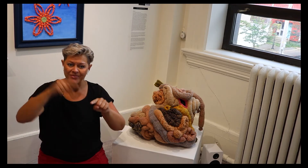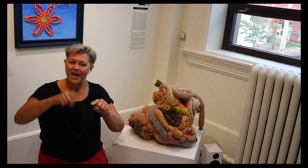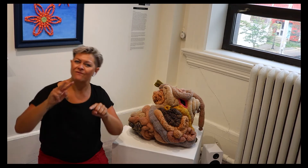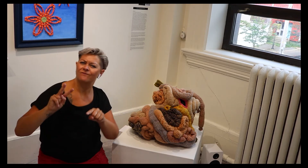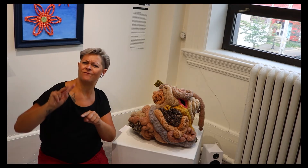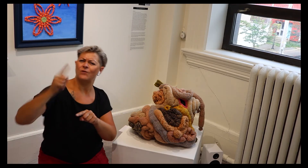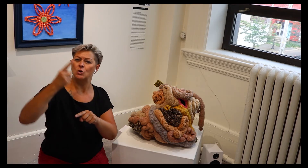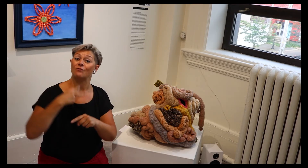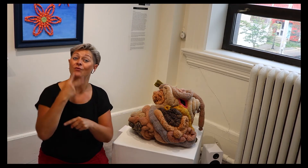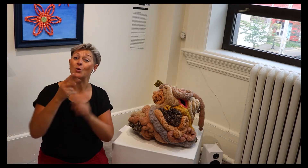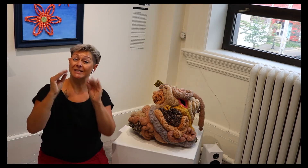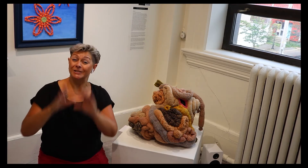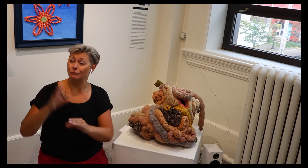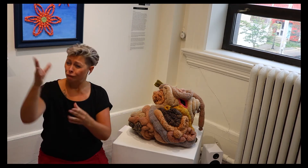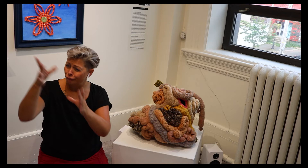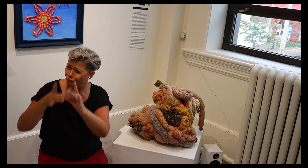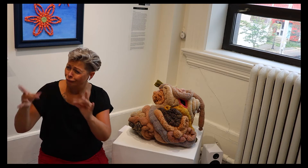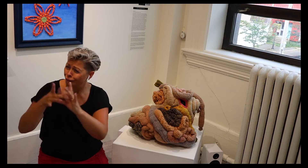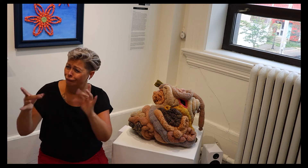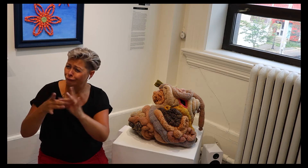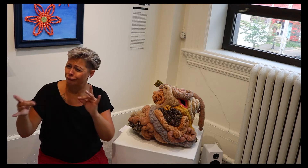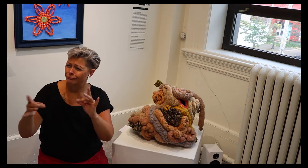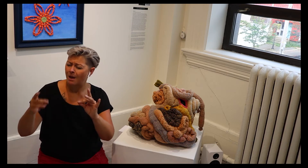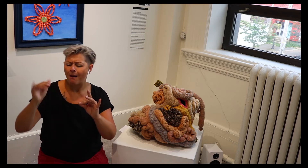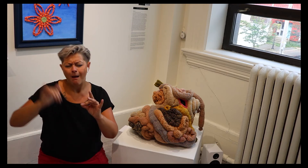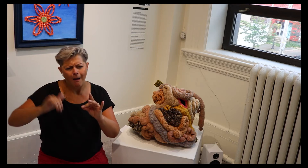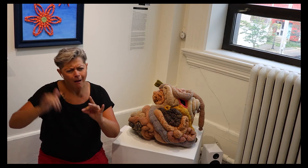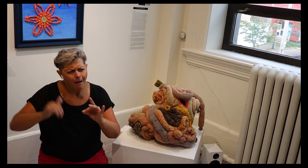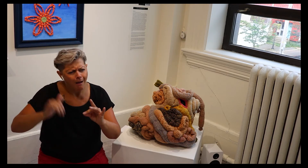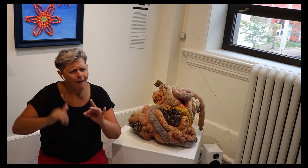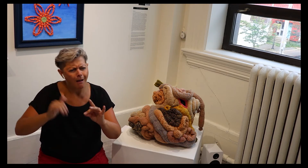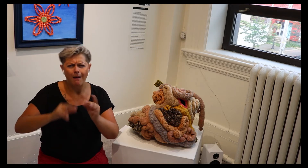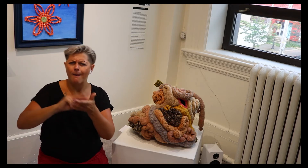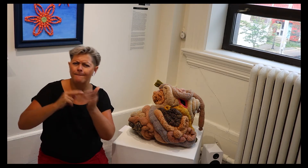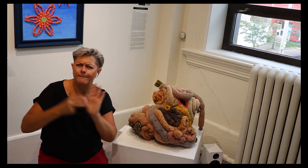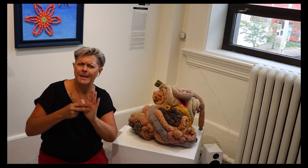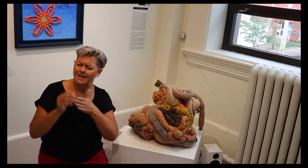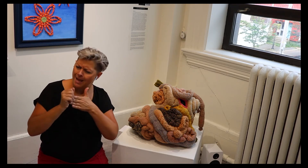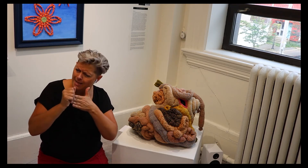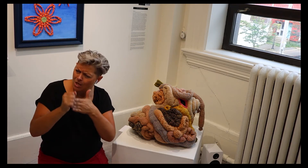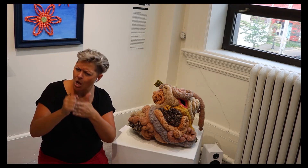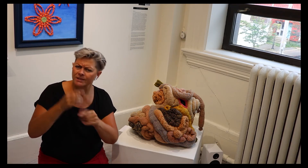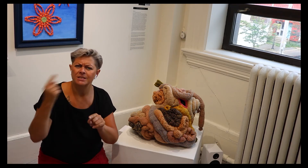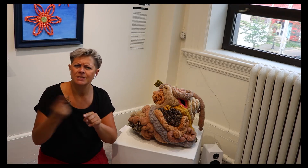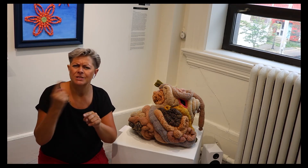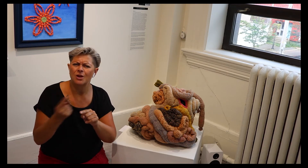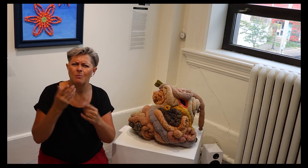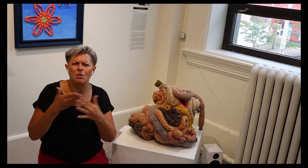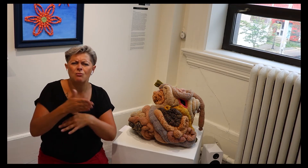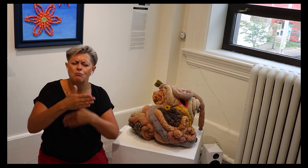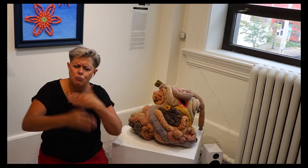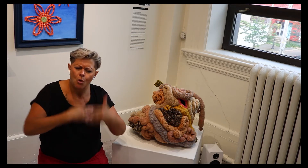teachers used to say, a metaphor speaking to the practice of guiding someone through a process of internal